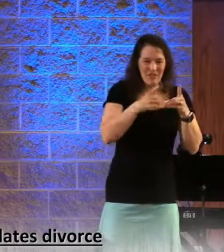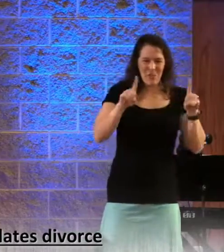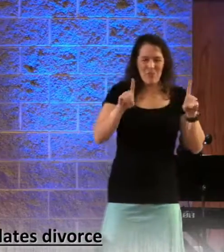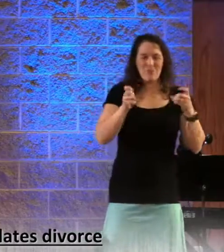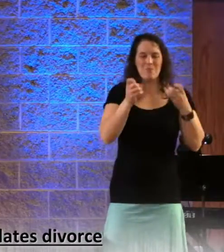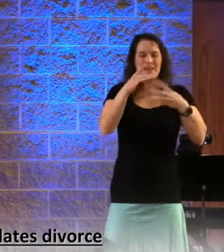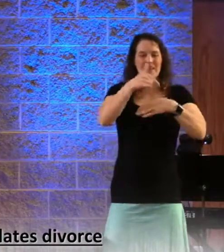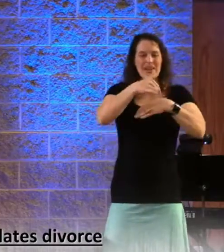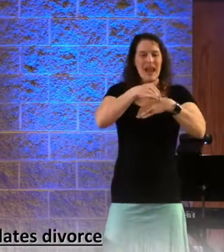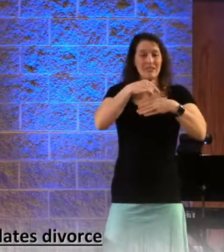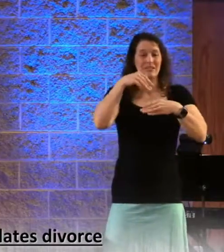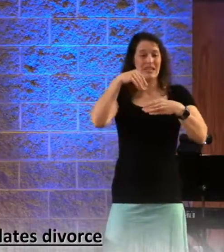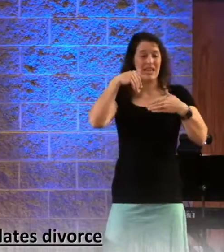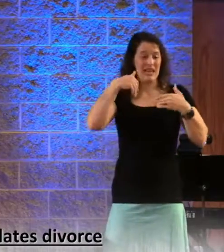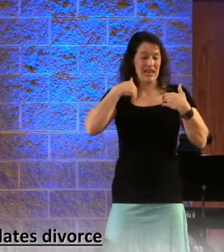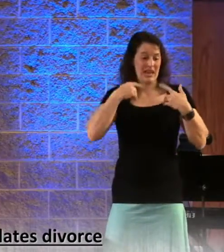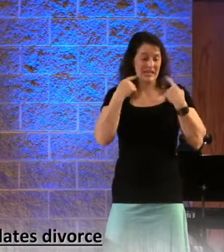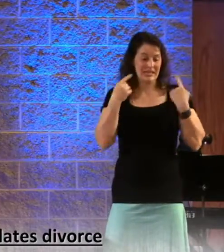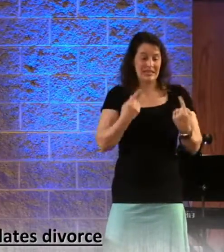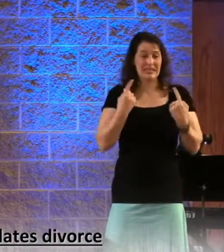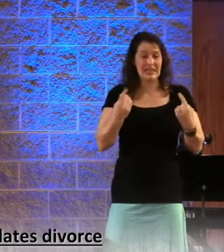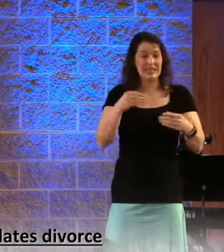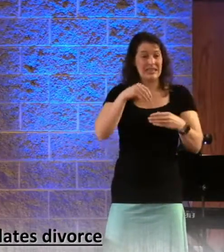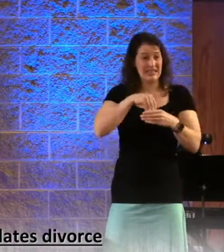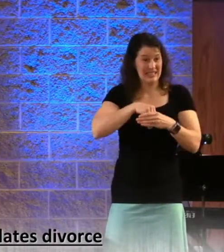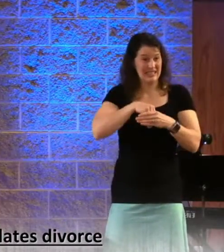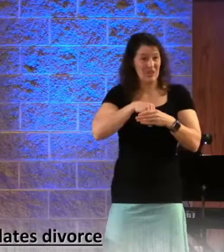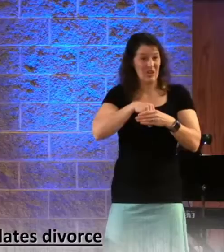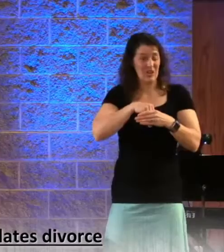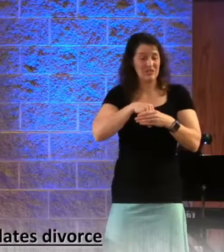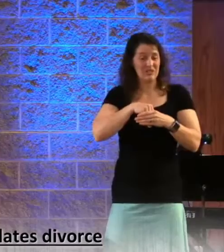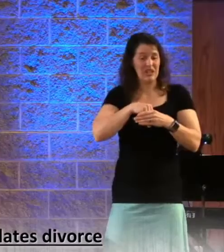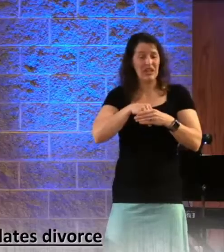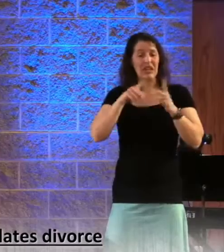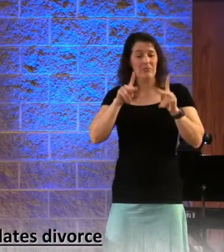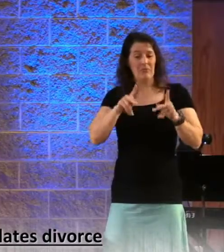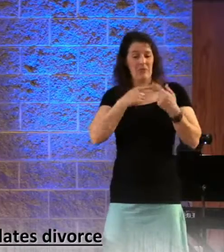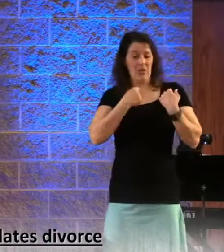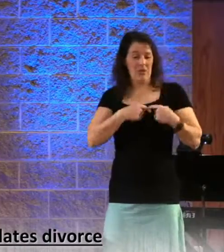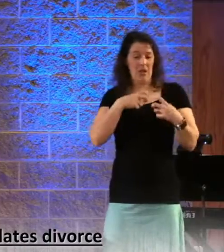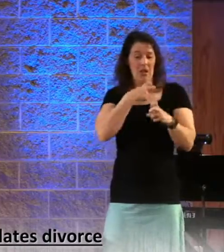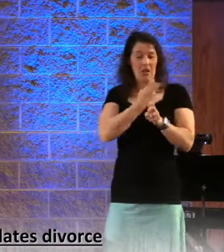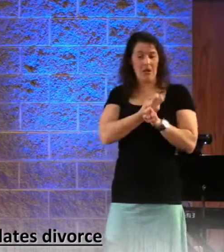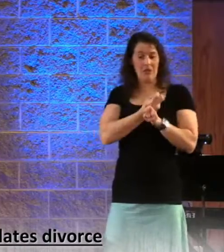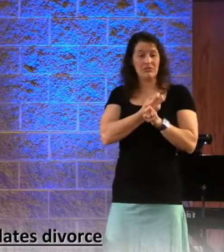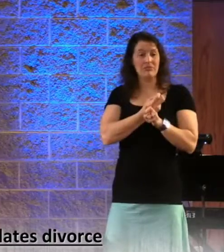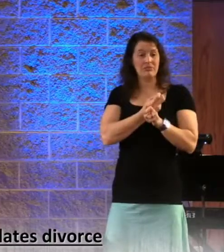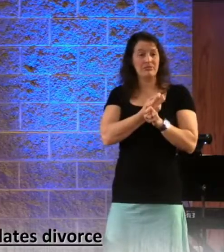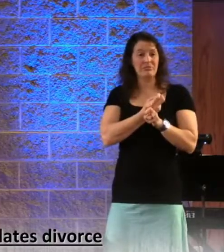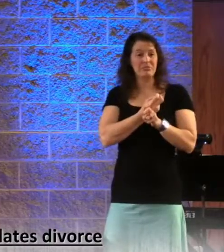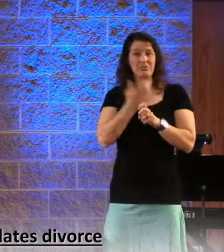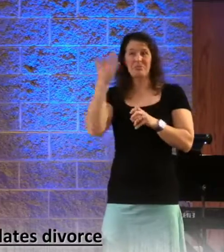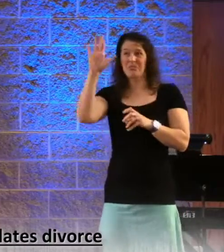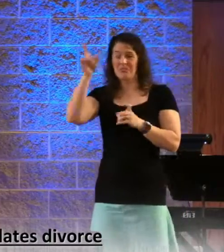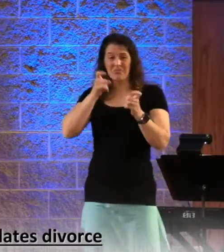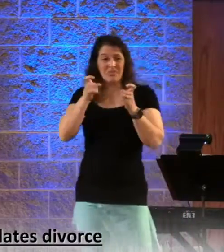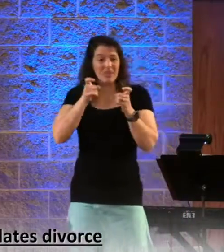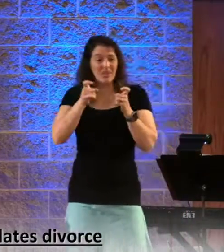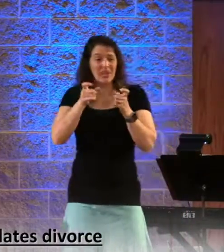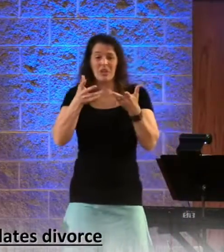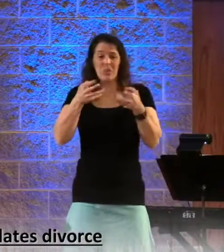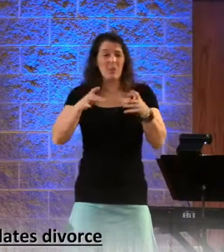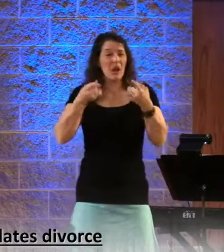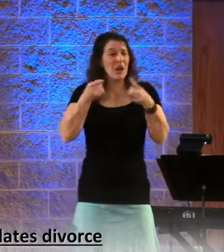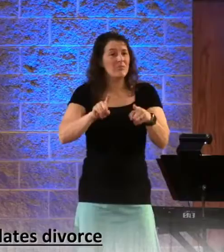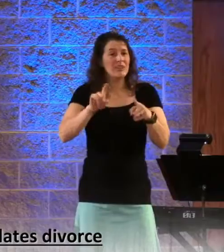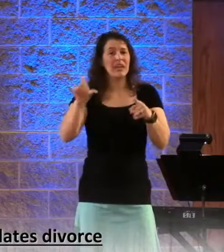many times has sin in it, and that people will have hard hearts, in the Bible, God regulates divorce. He doesn't want it happening for